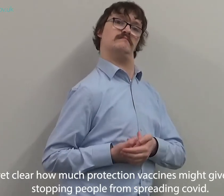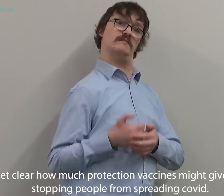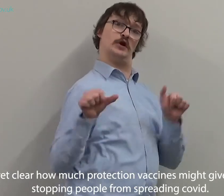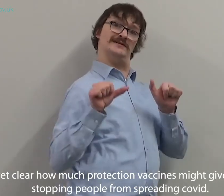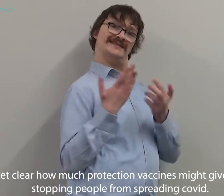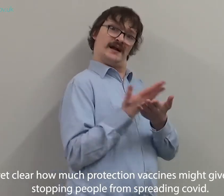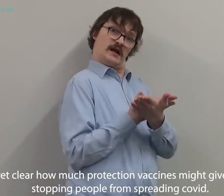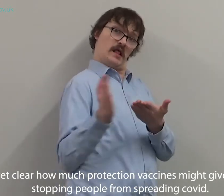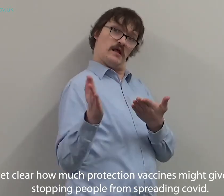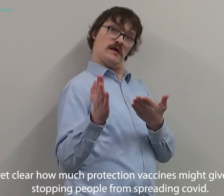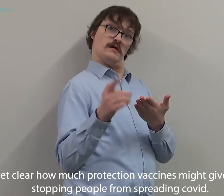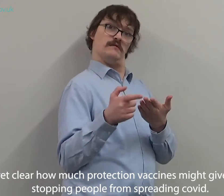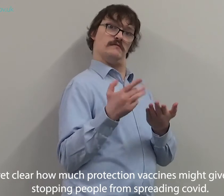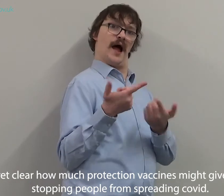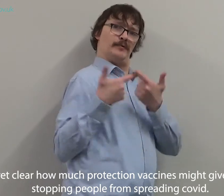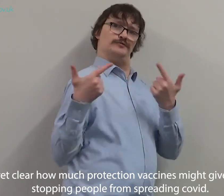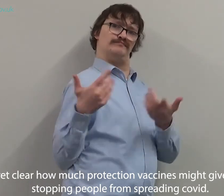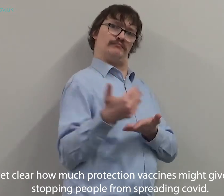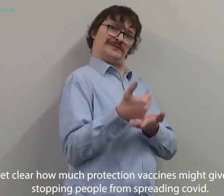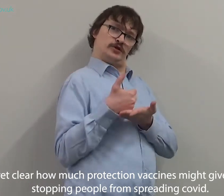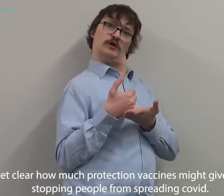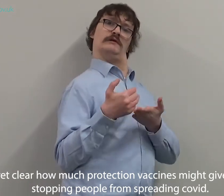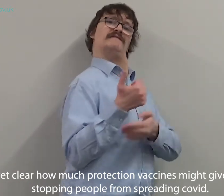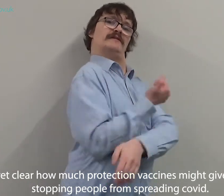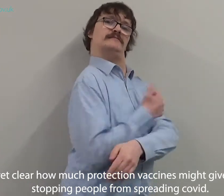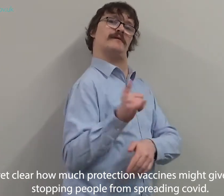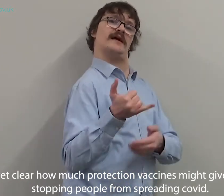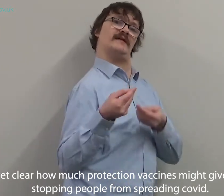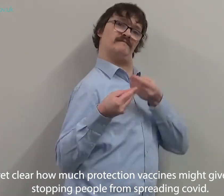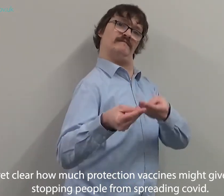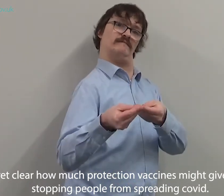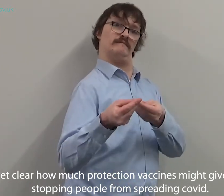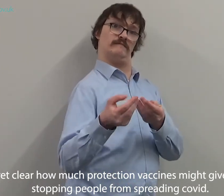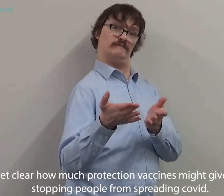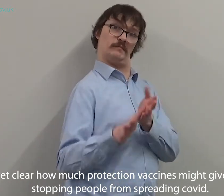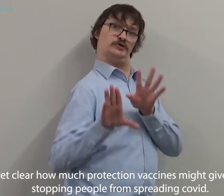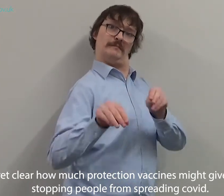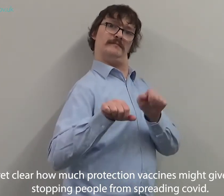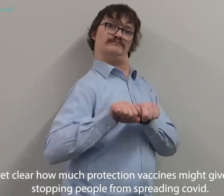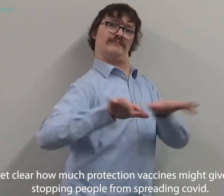It's not yet clear how much protection vaccines might give in terms of stopping people from spreading COVID.